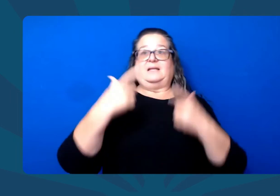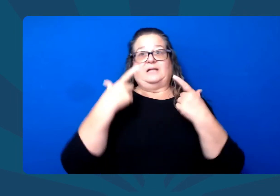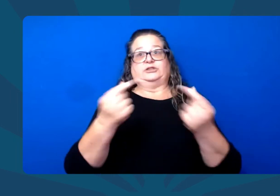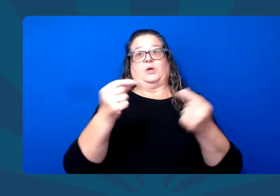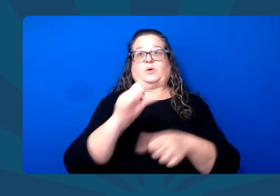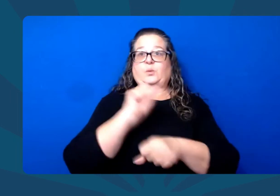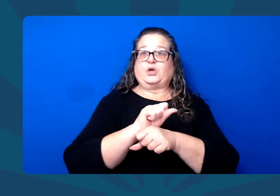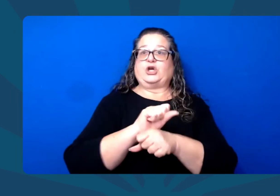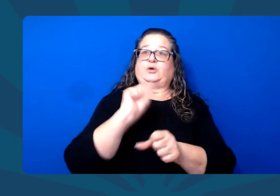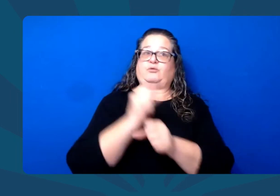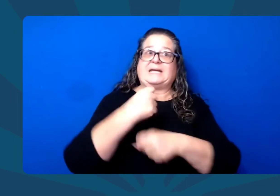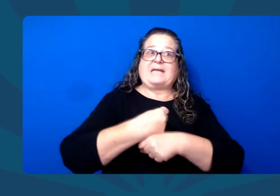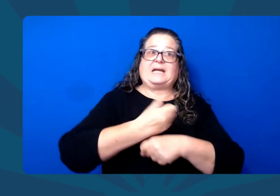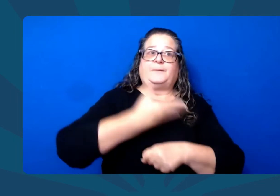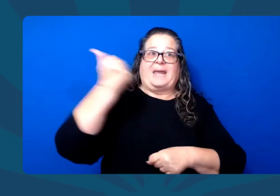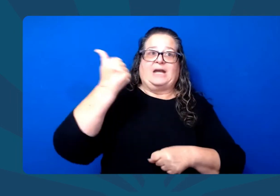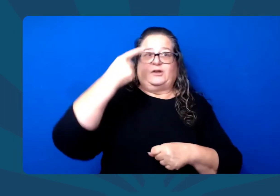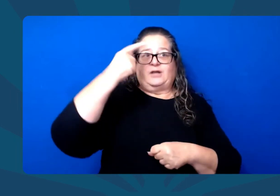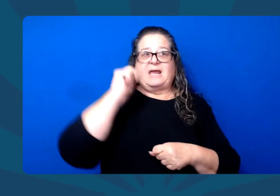generations to come.